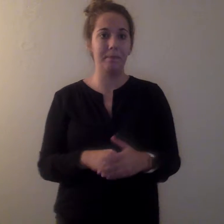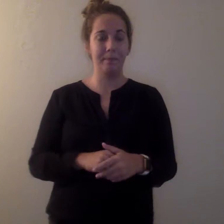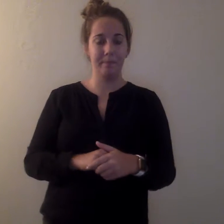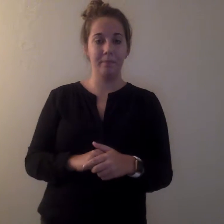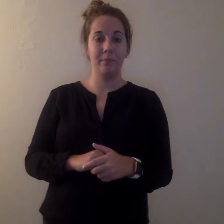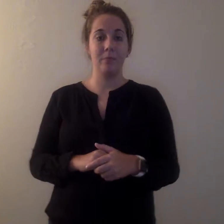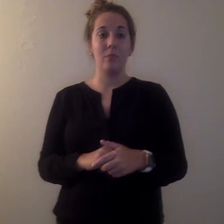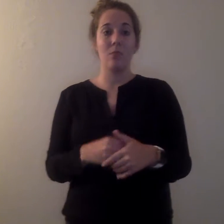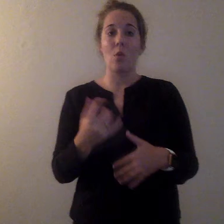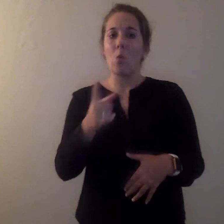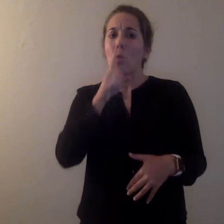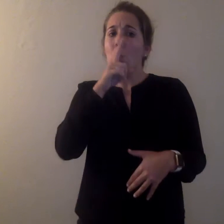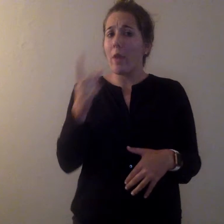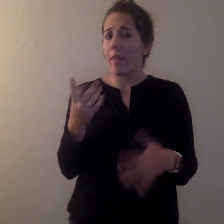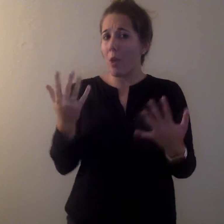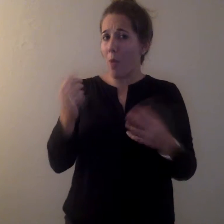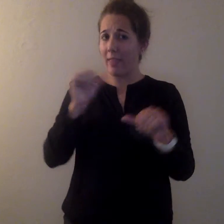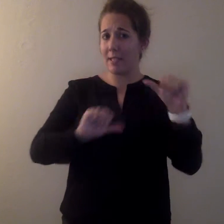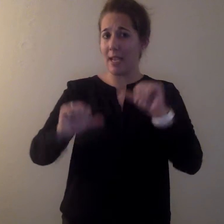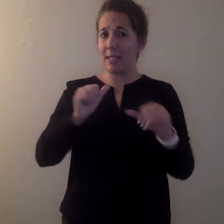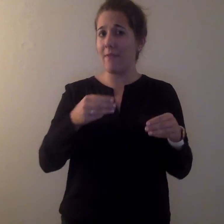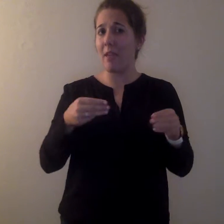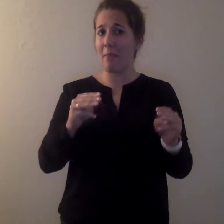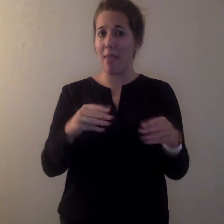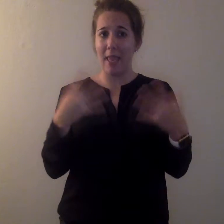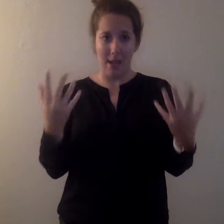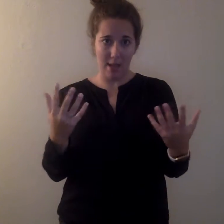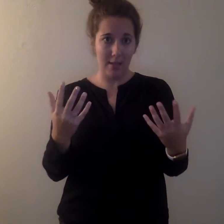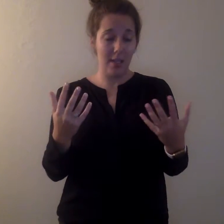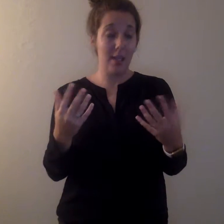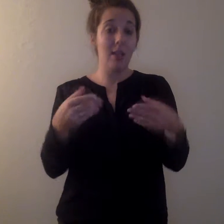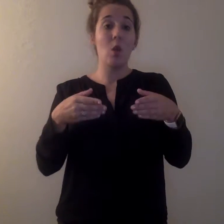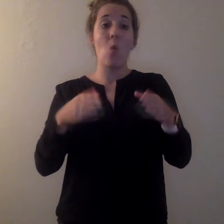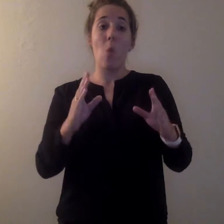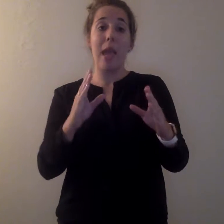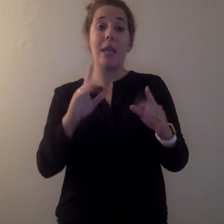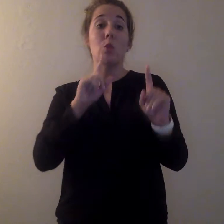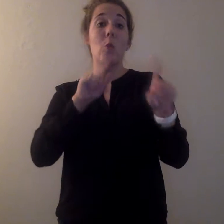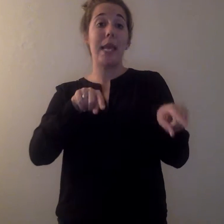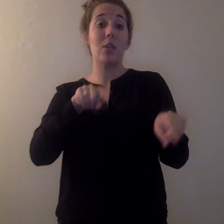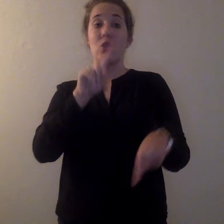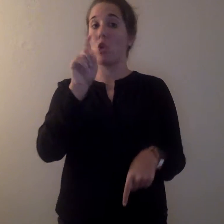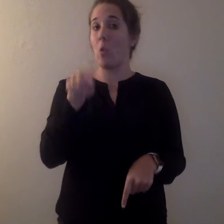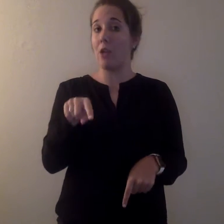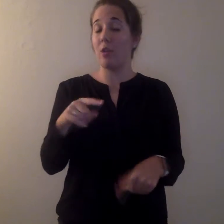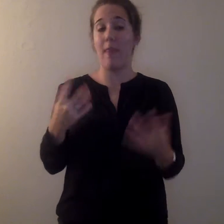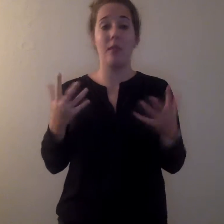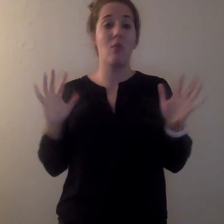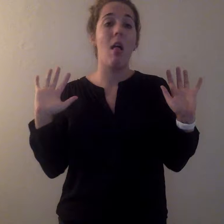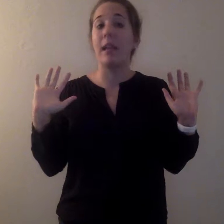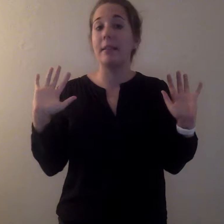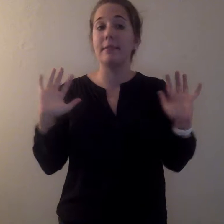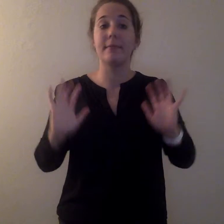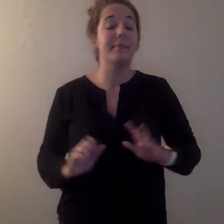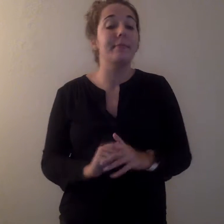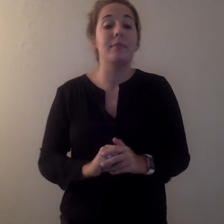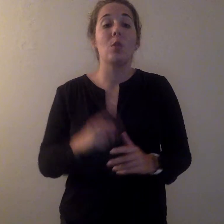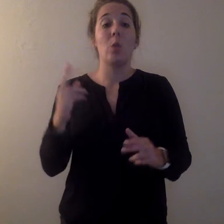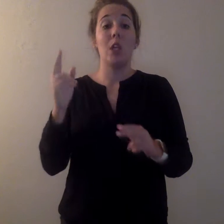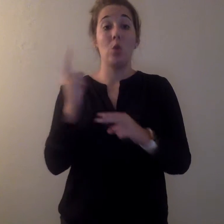So really what the scientific method is, it's just a way to answer a question, is all that it is. We use the scientific method